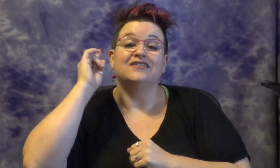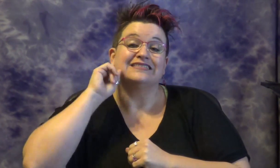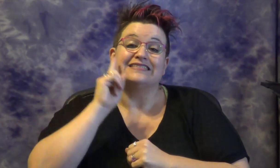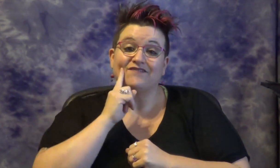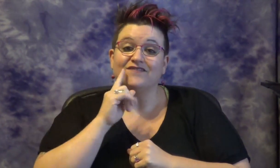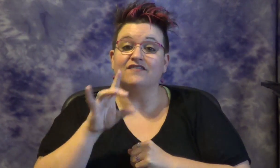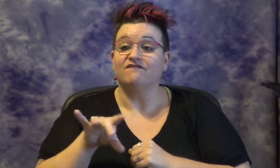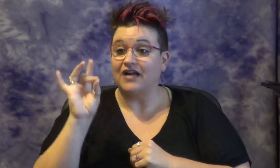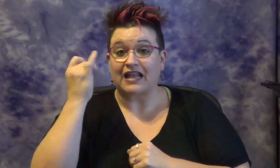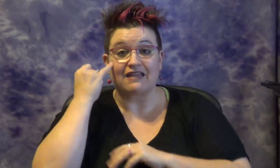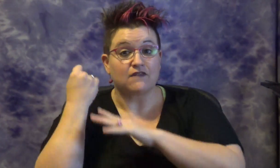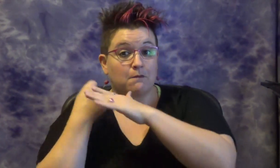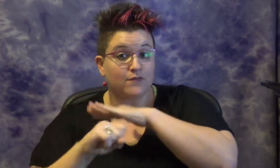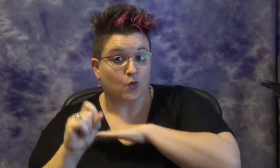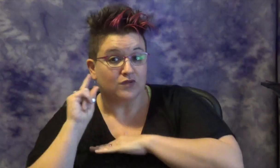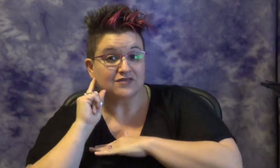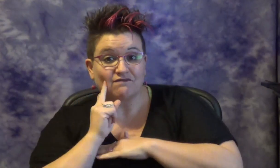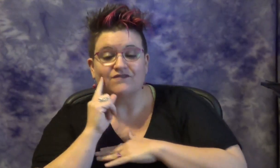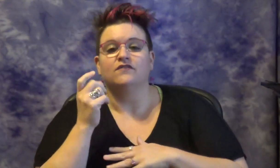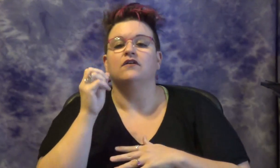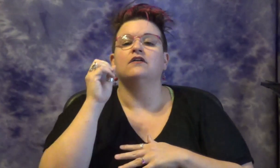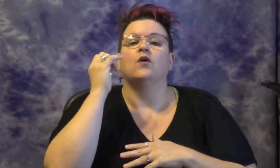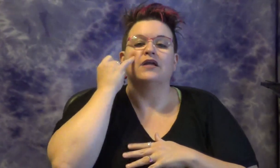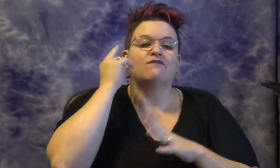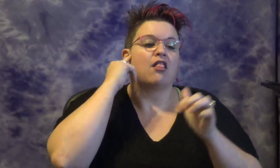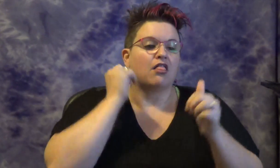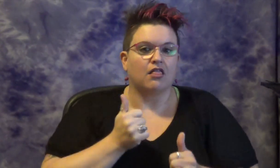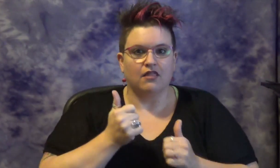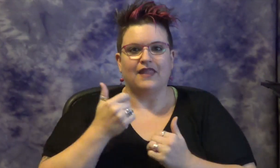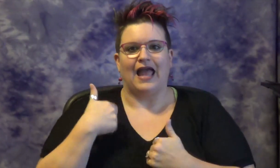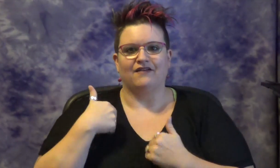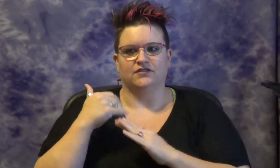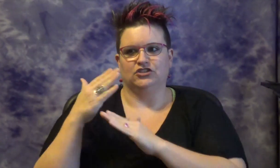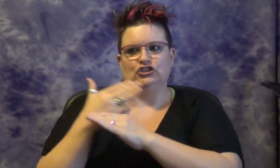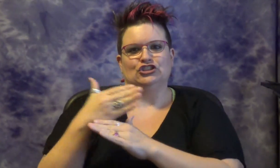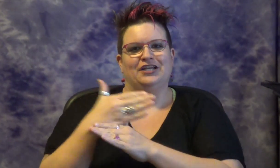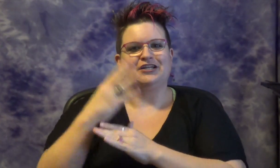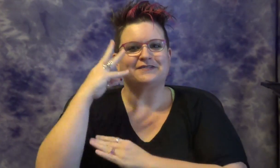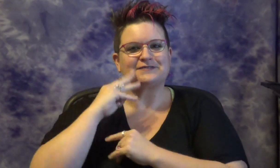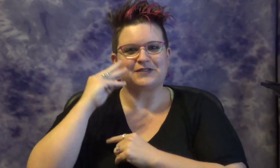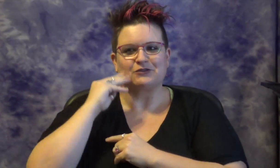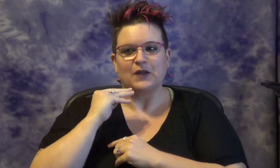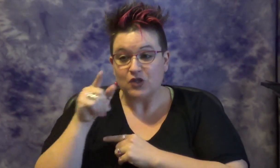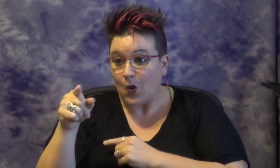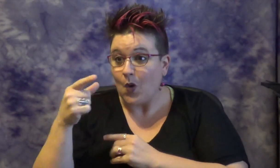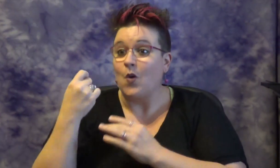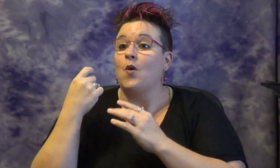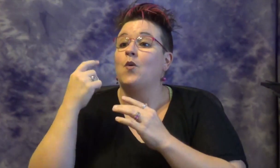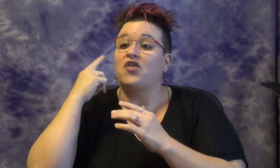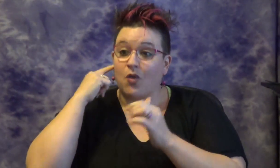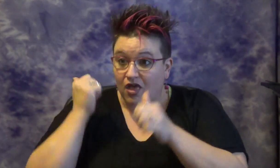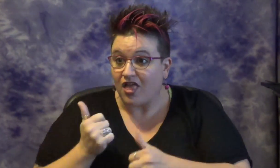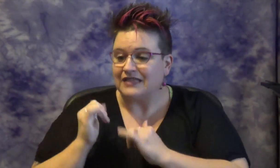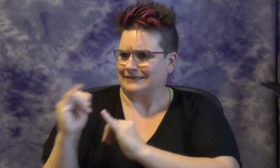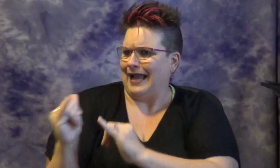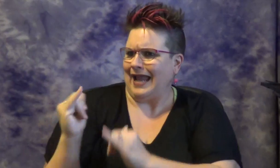They also they like to find out if you were born deaf or how you lost your hearing